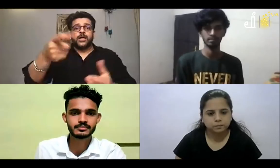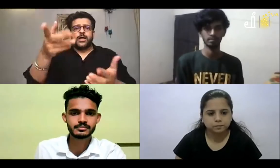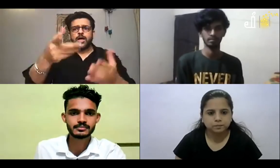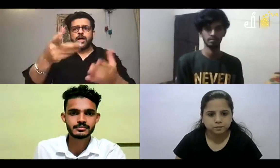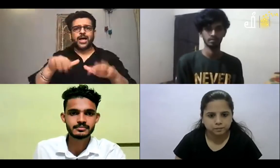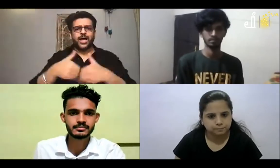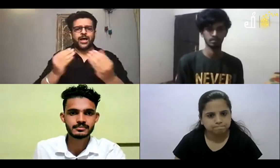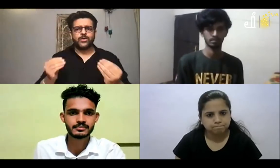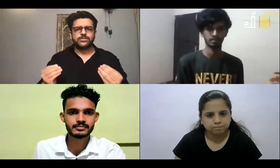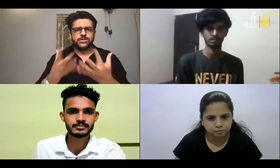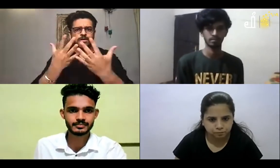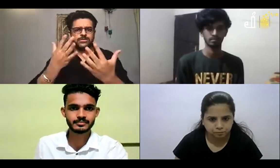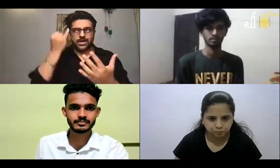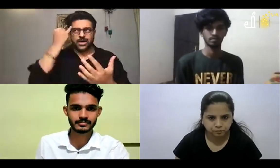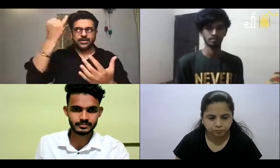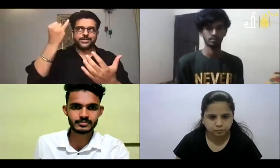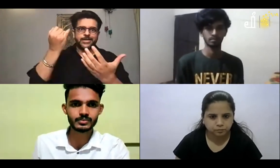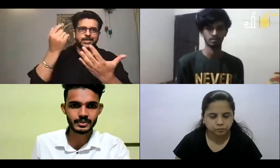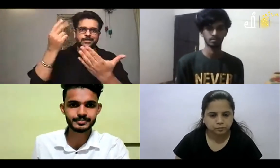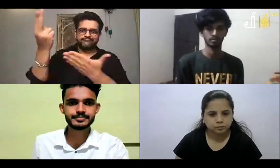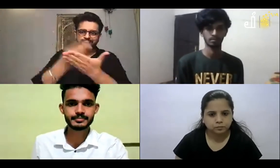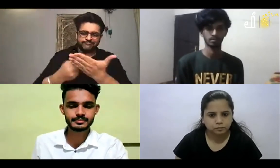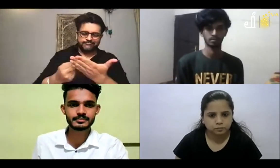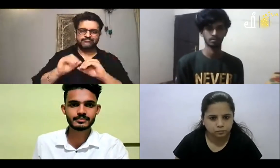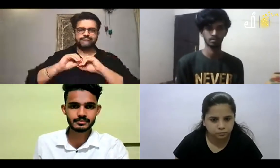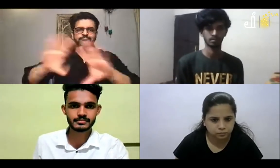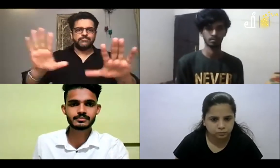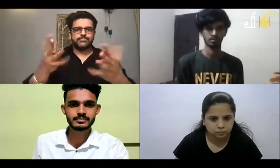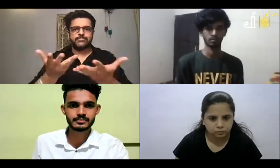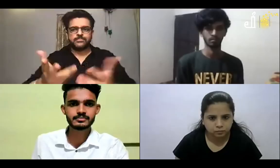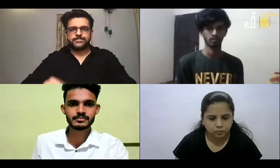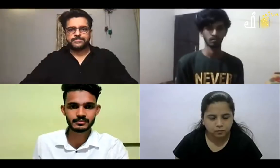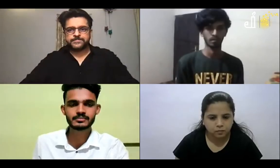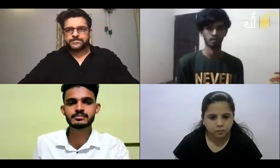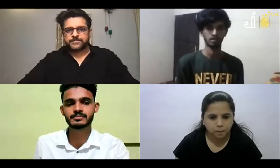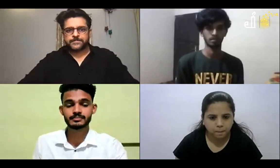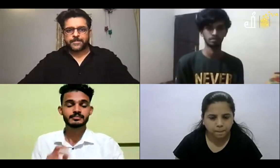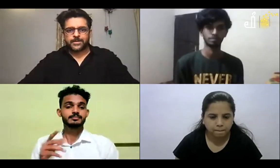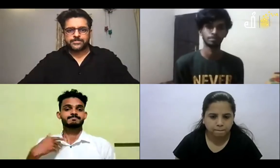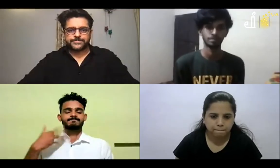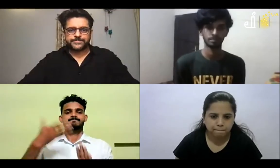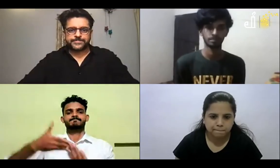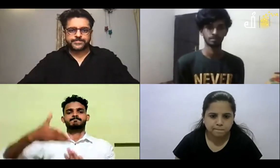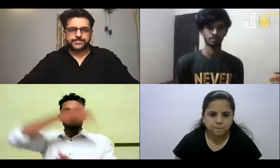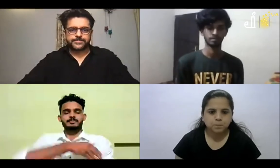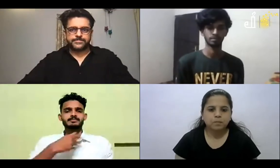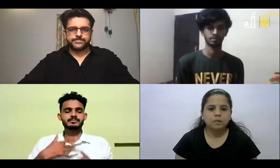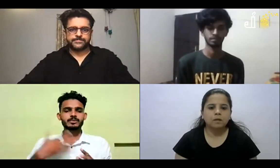sure. How did you come up with this idea of having this particular art piece?